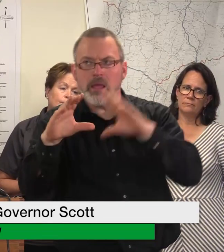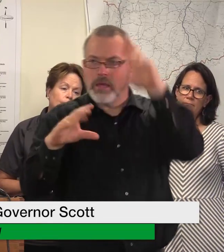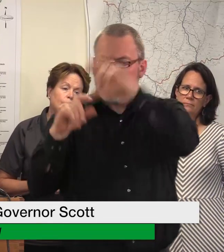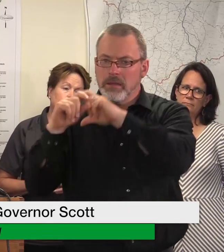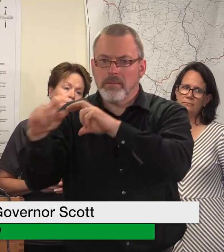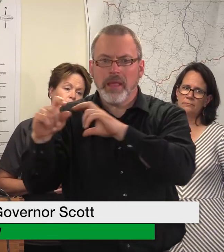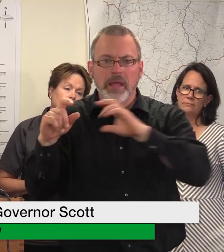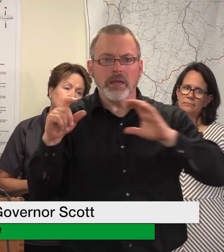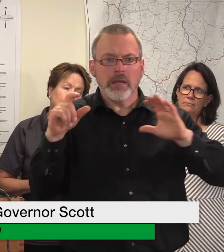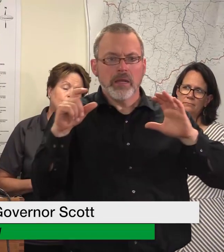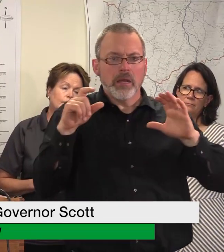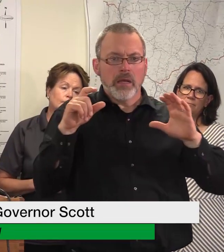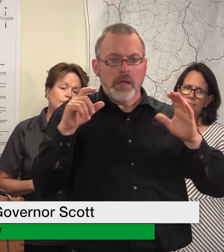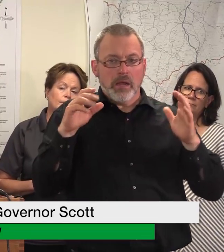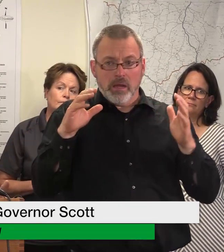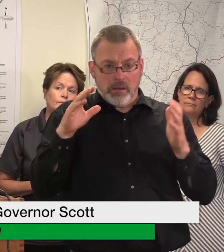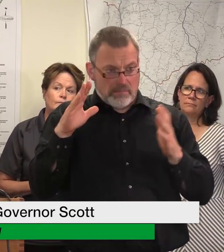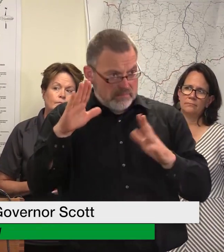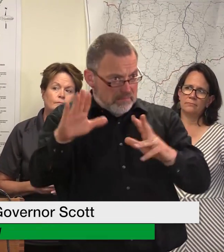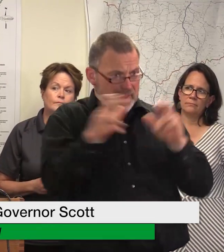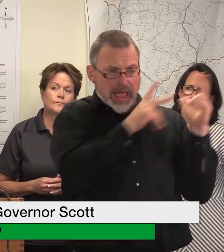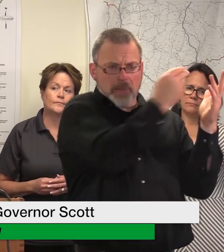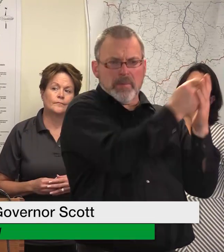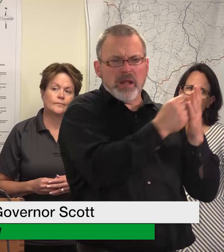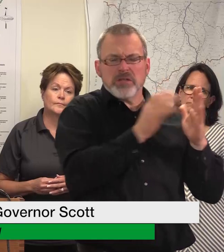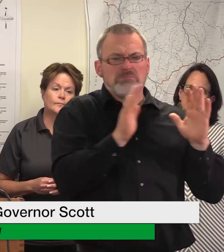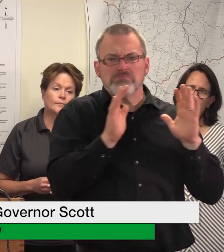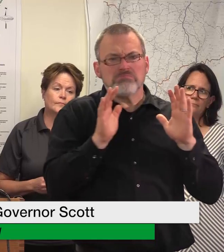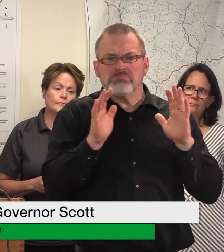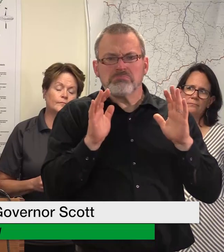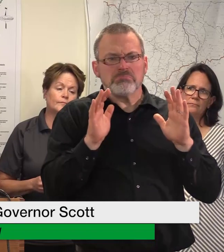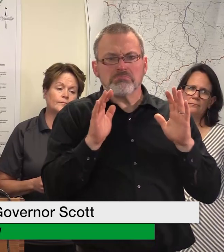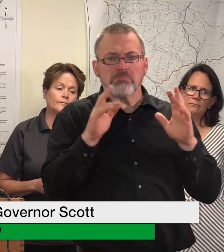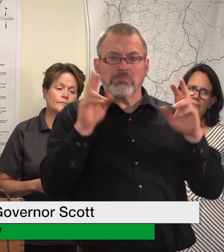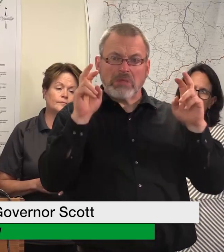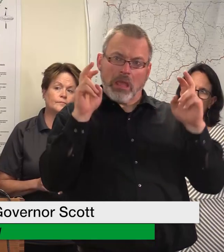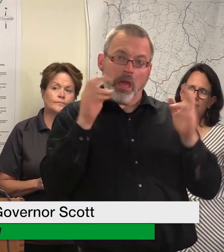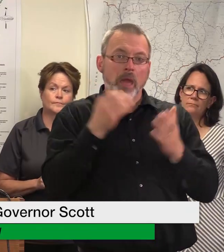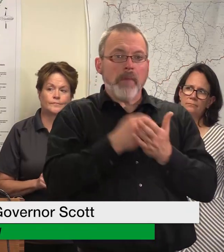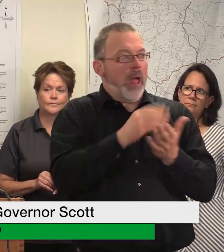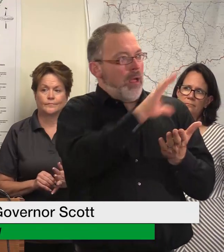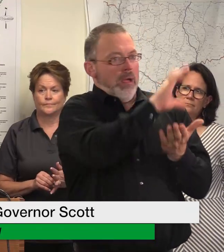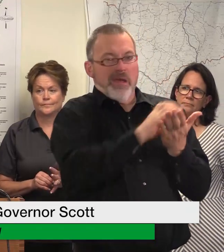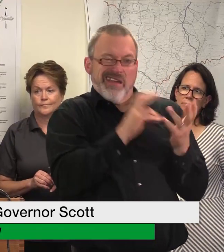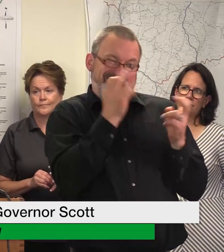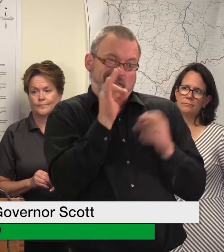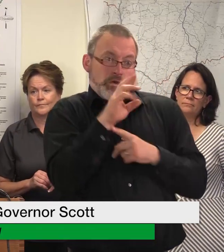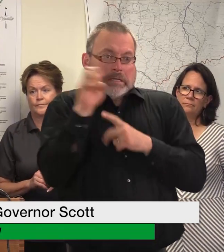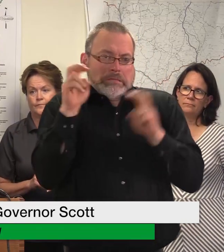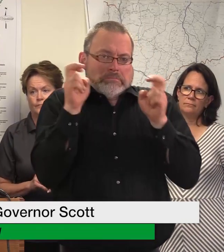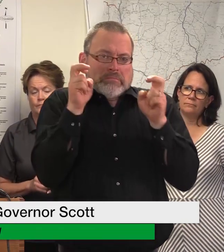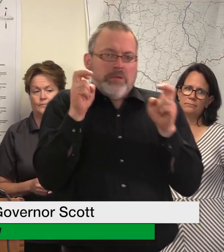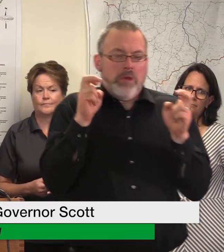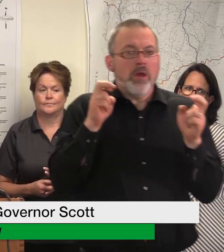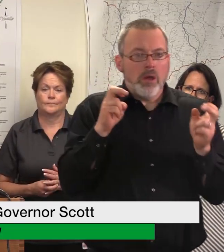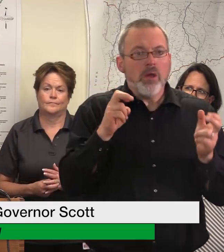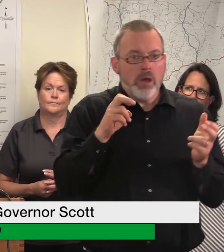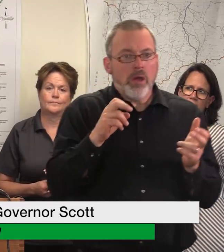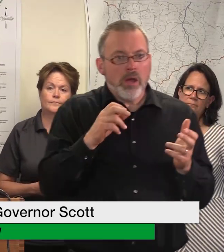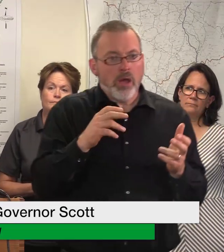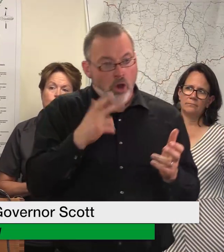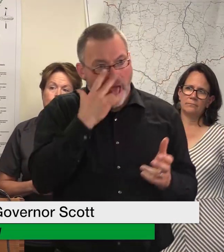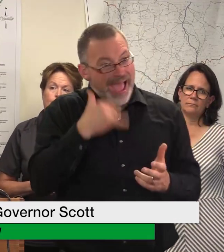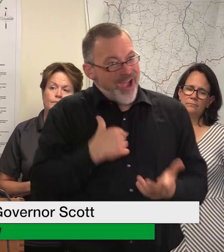back. So there's $20 million right there. So pretty soon, $78 million sounds like a lot until